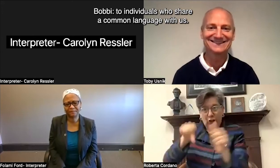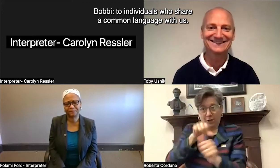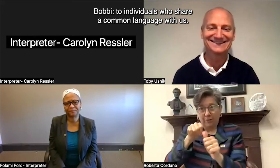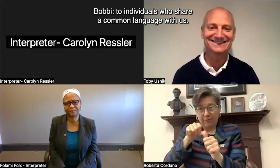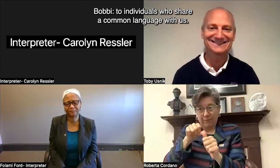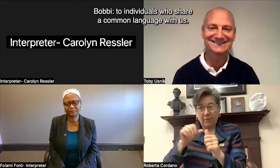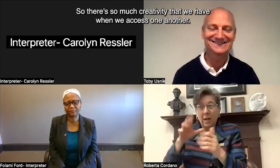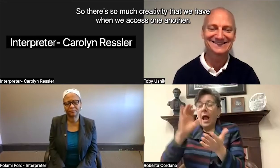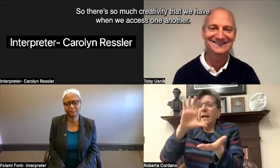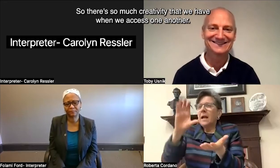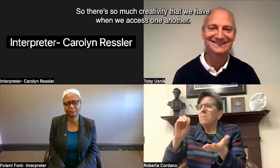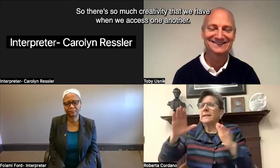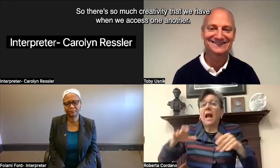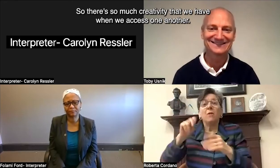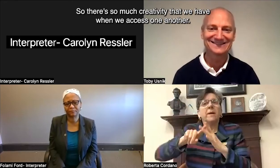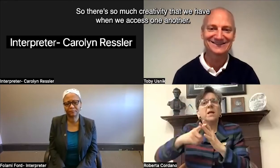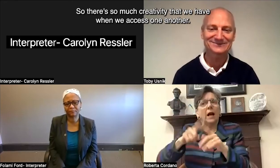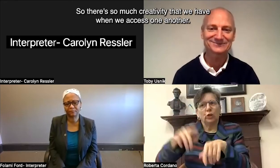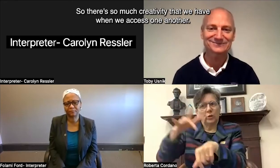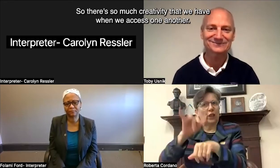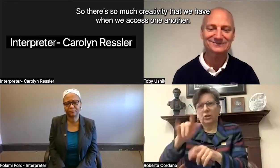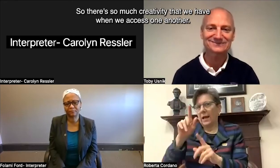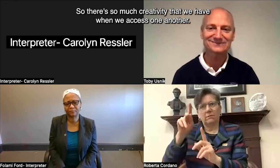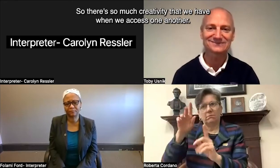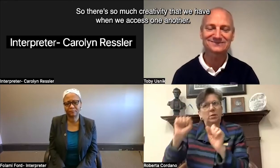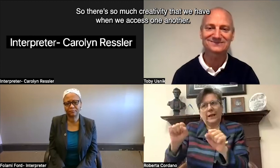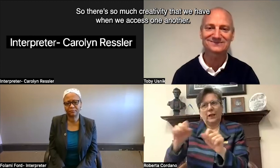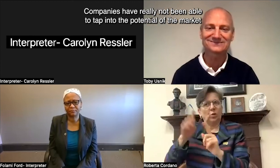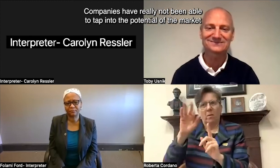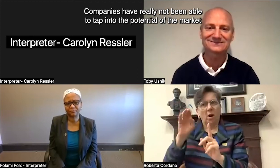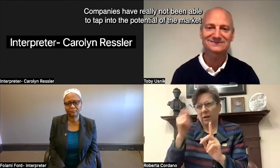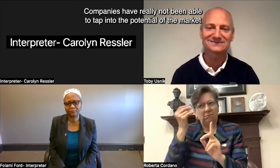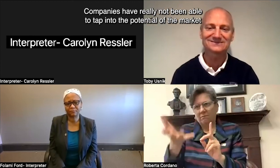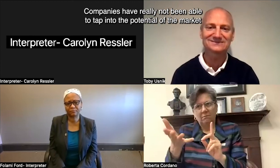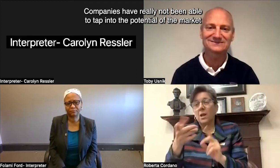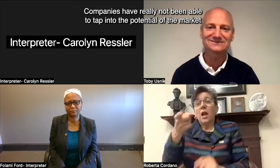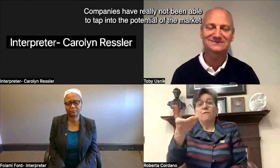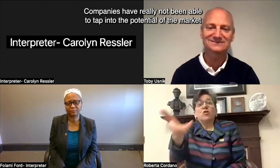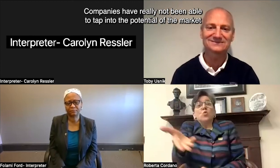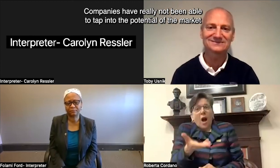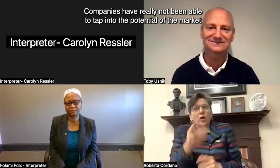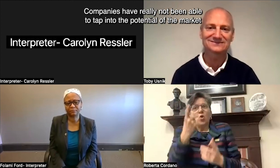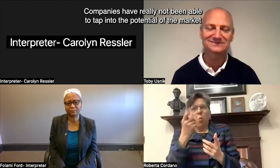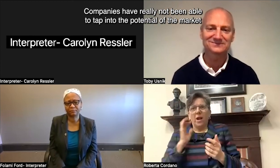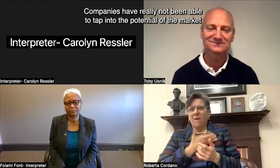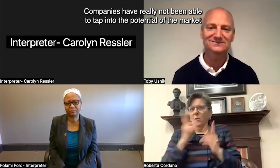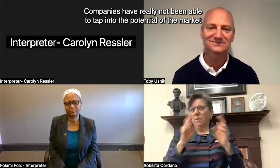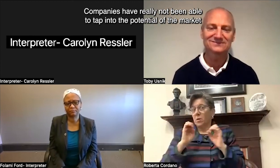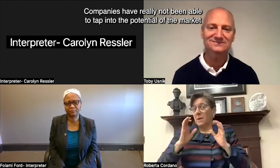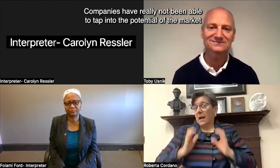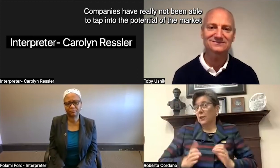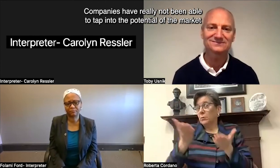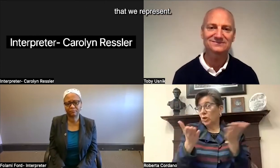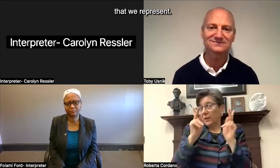so much creativity that we have when we access one another. Companies have really not been able to tap into the potential of the market that we represent.